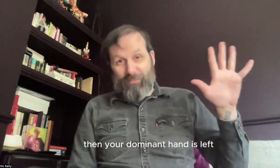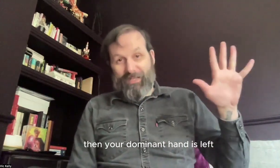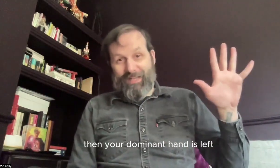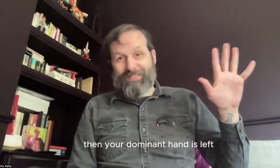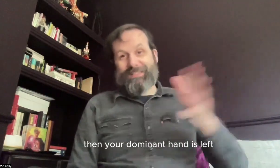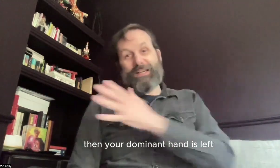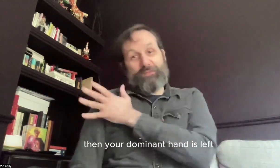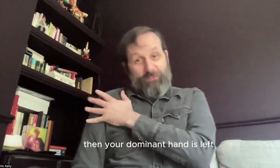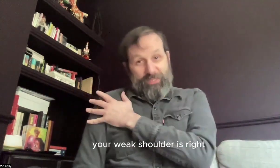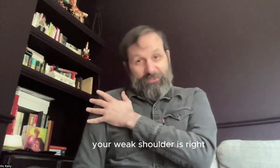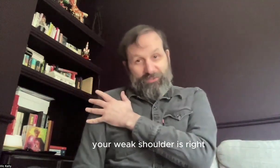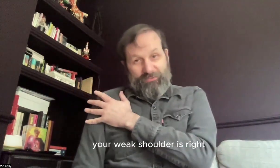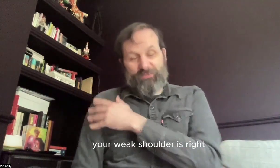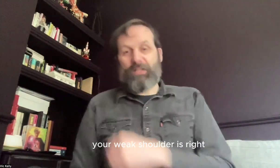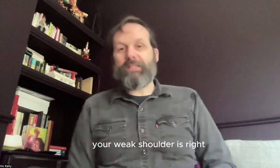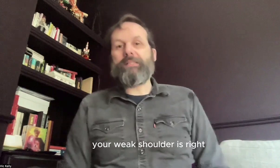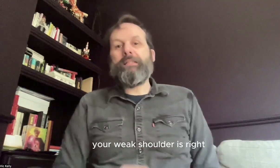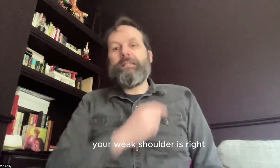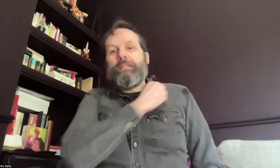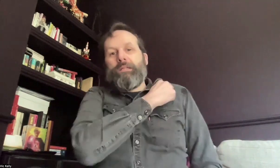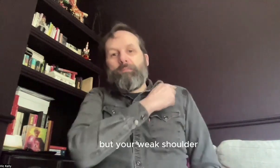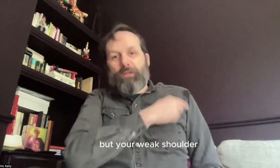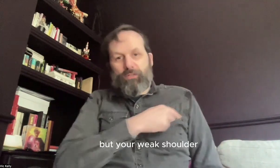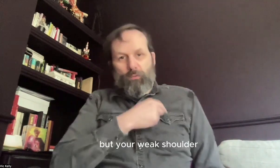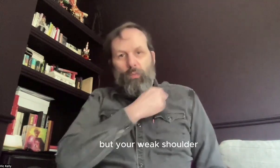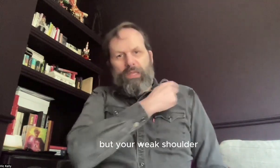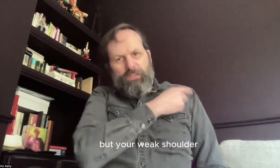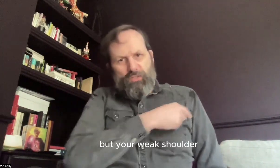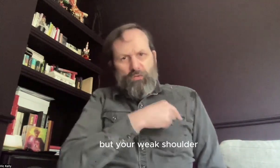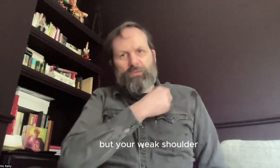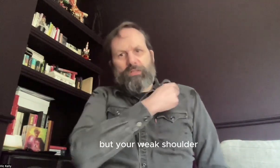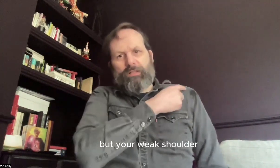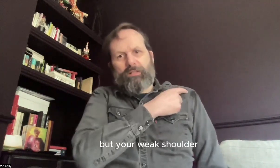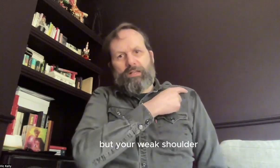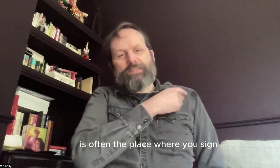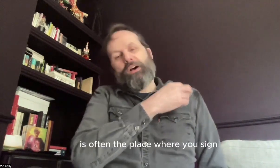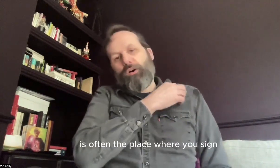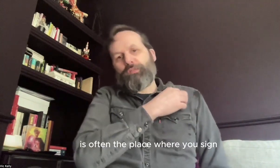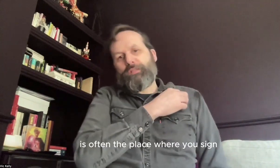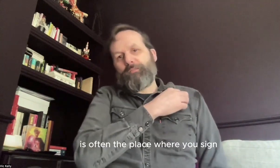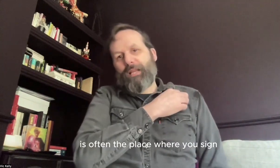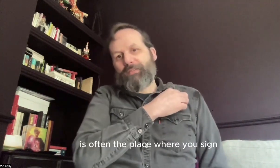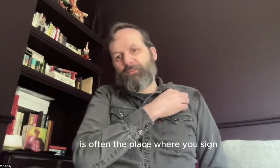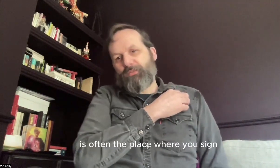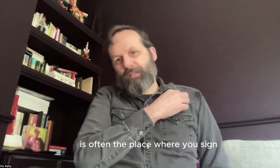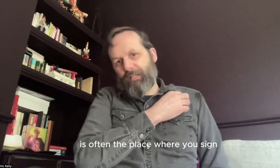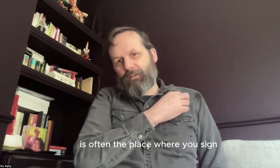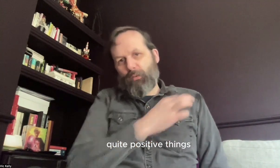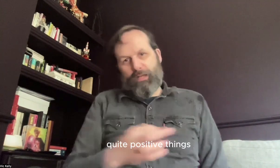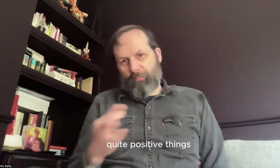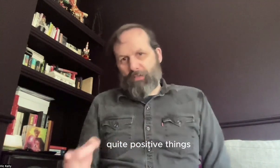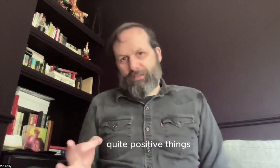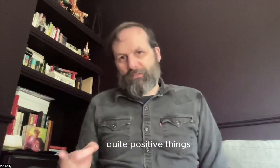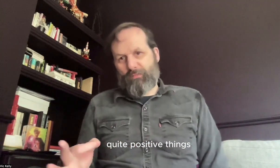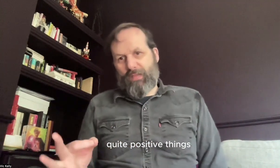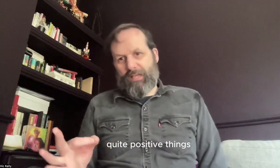dominant hand is left, your weak shoulder is right. But your weak shoulder is often the place where you sign quite positive